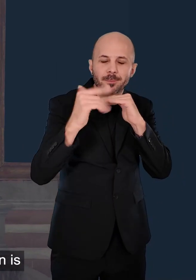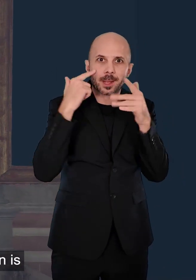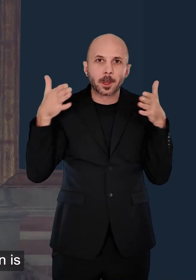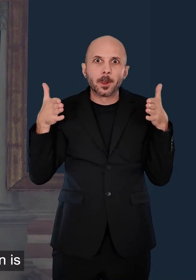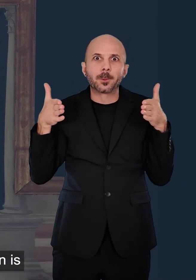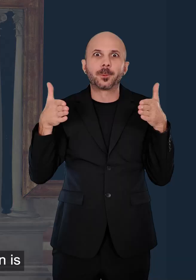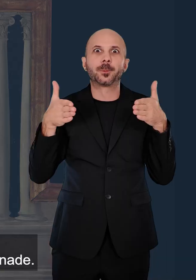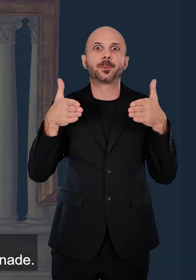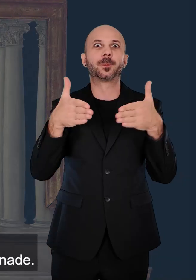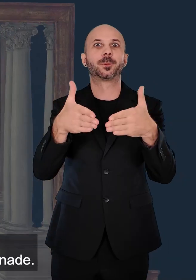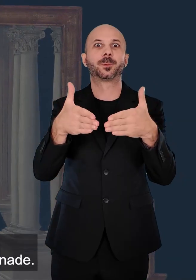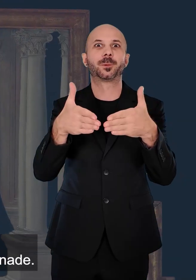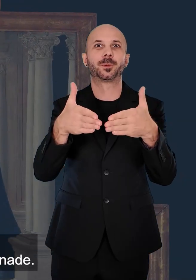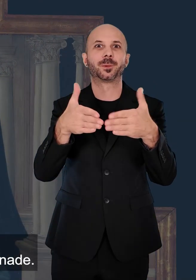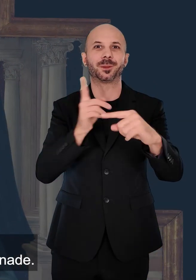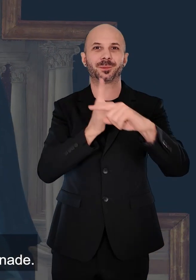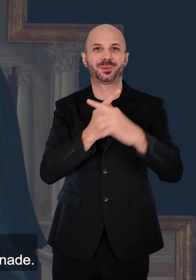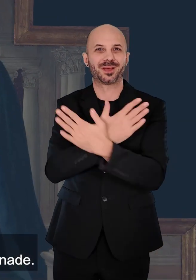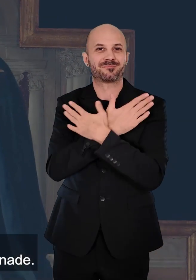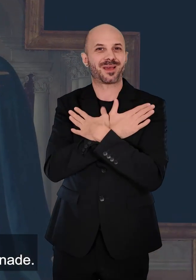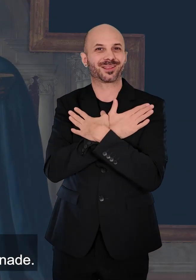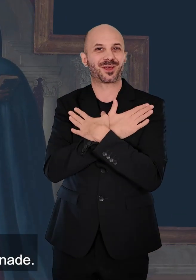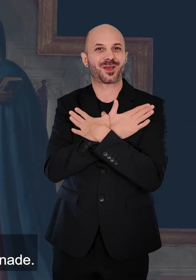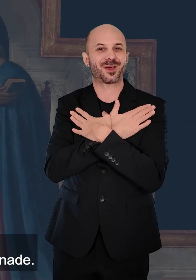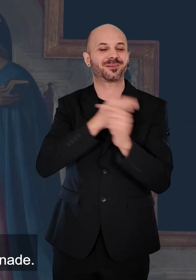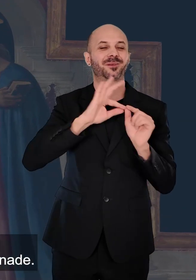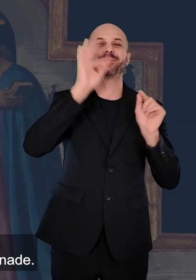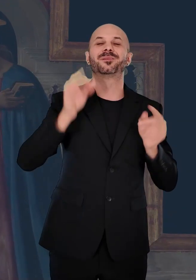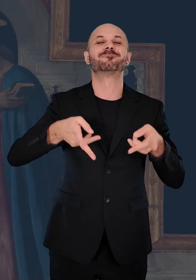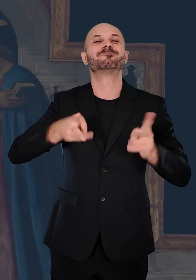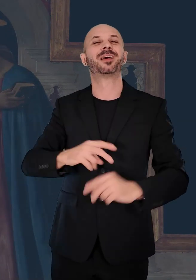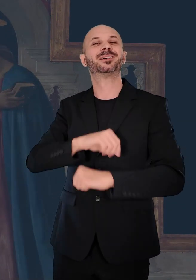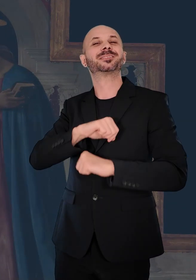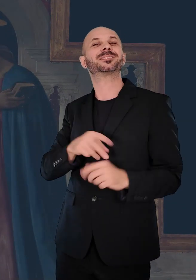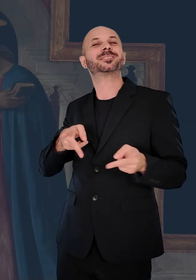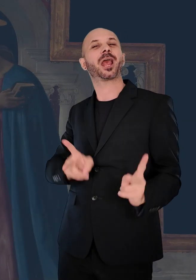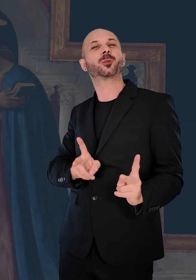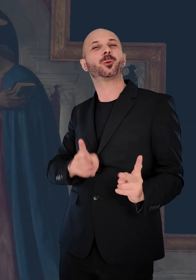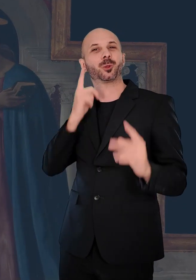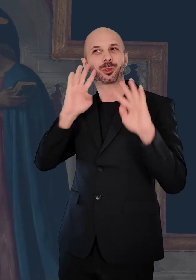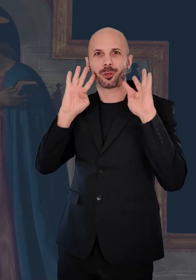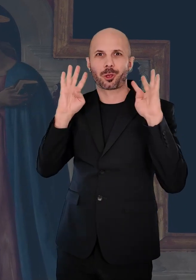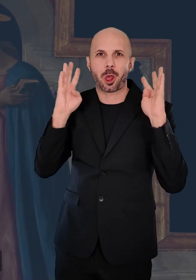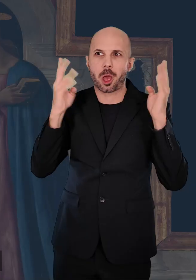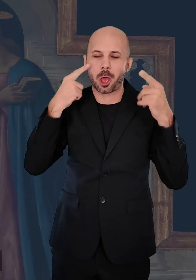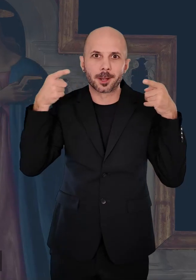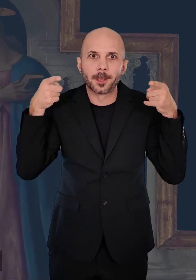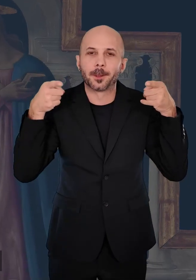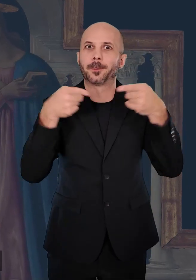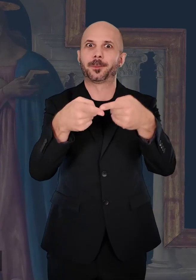below which the Virgin is seated, and in particular the central colonnade, the second protagonist